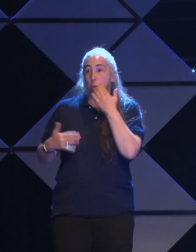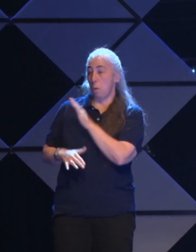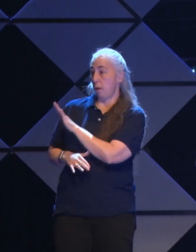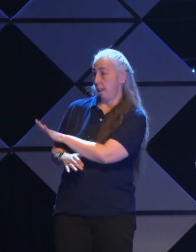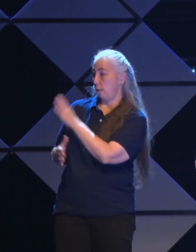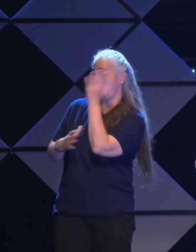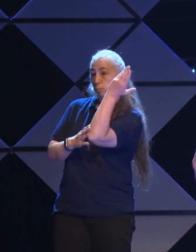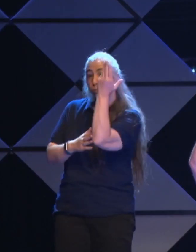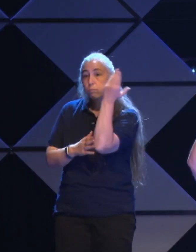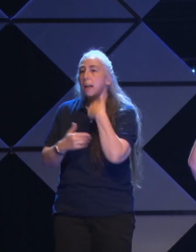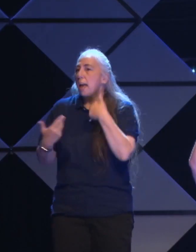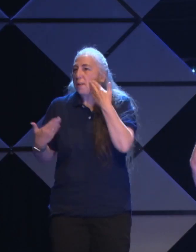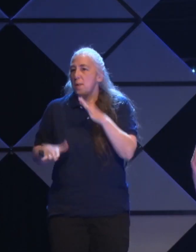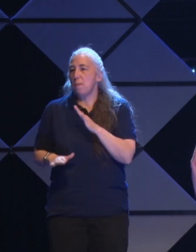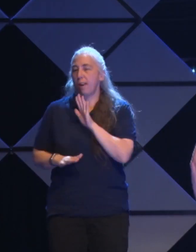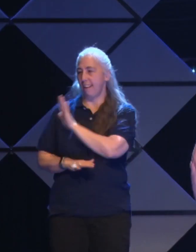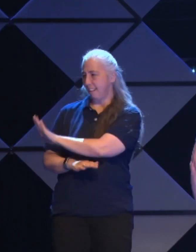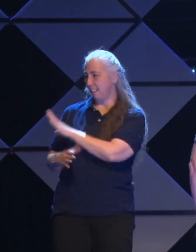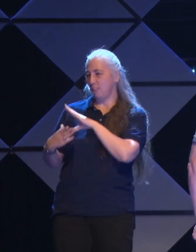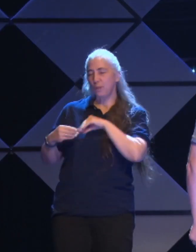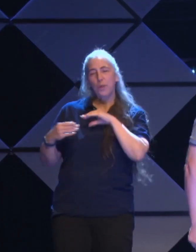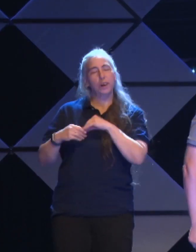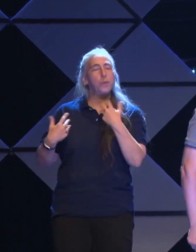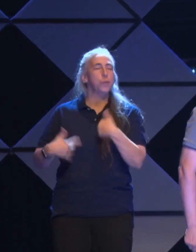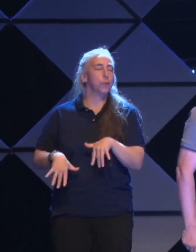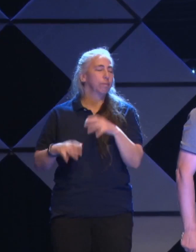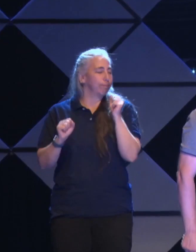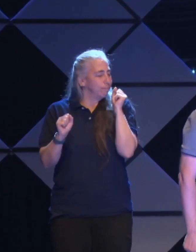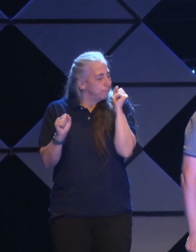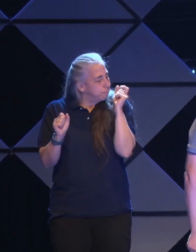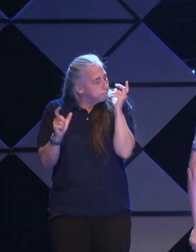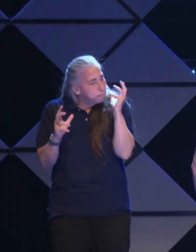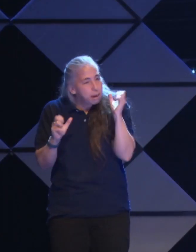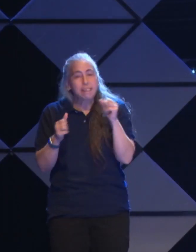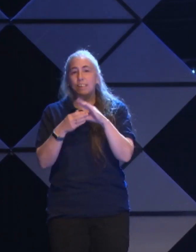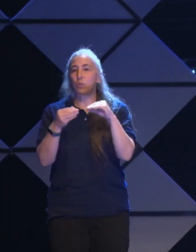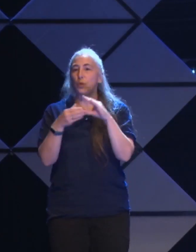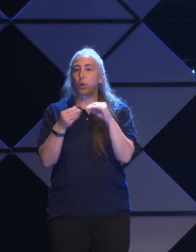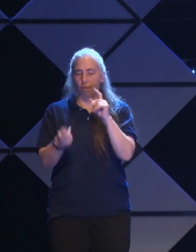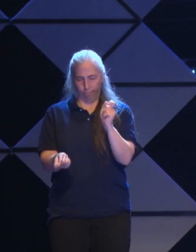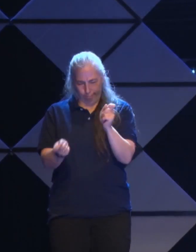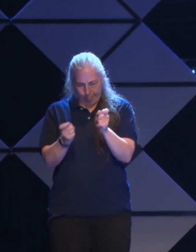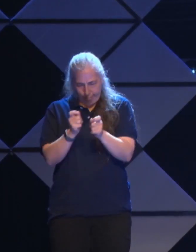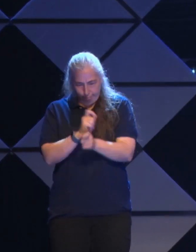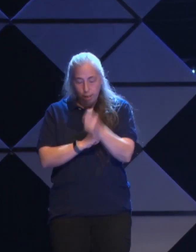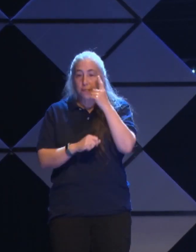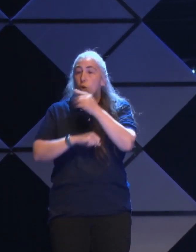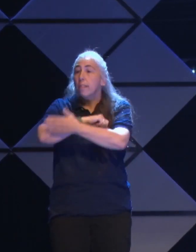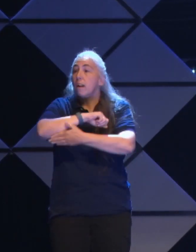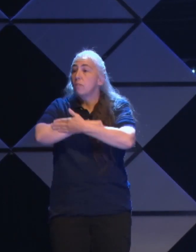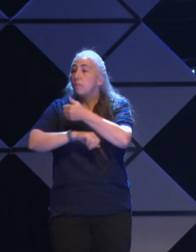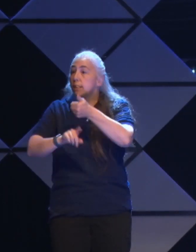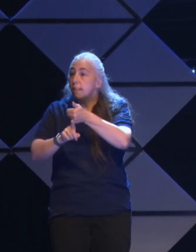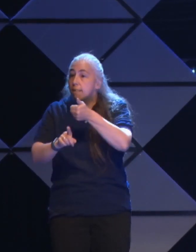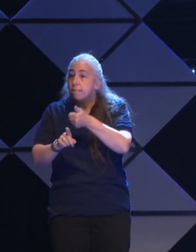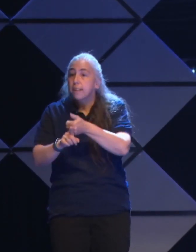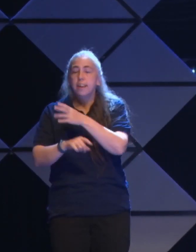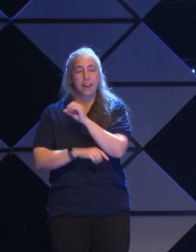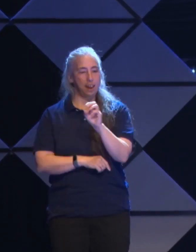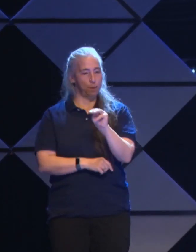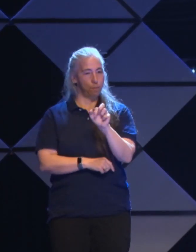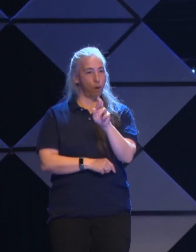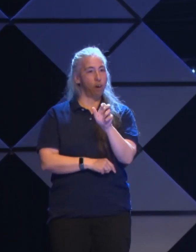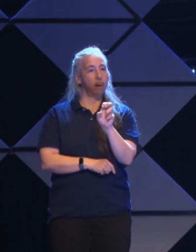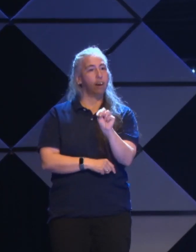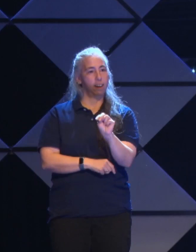about his story, but it's an amazing story of transformation for their country, amazing story of transformation in Marian's life with